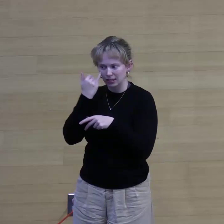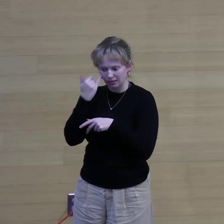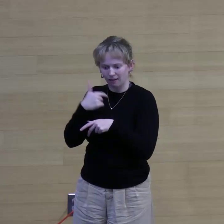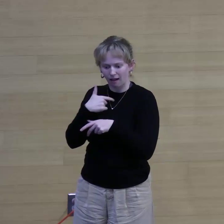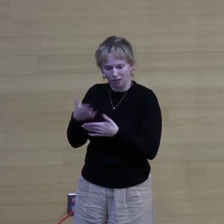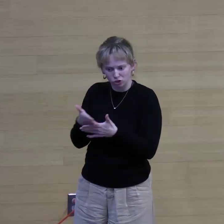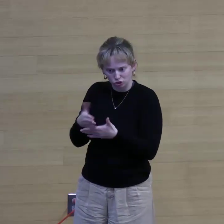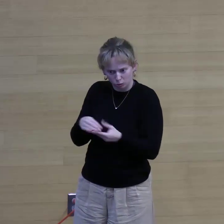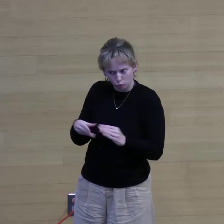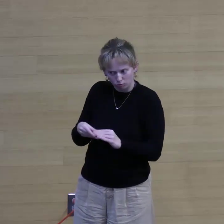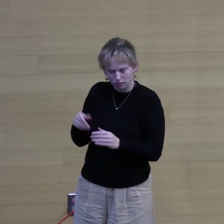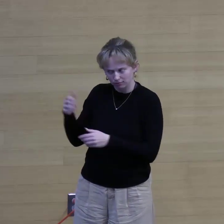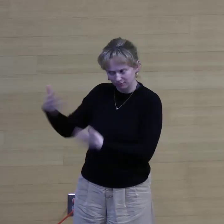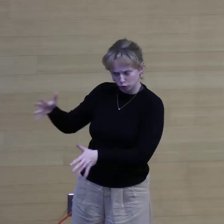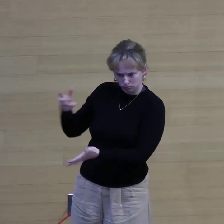been approved.